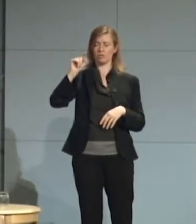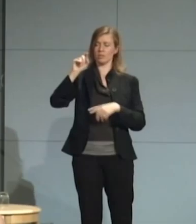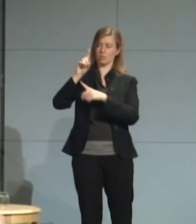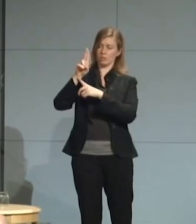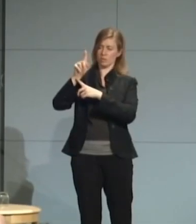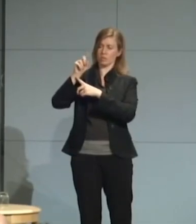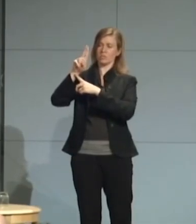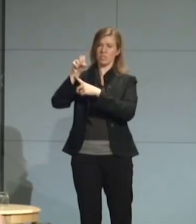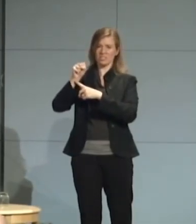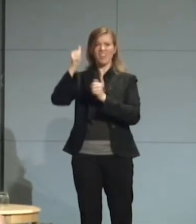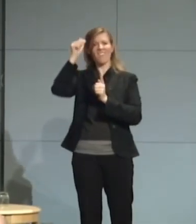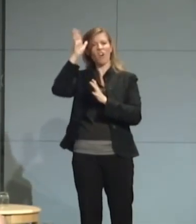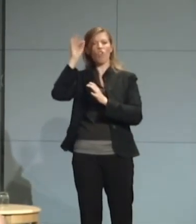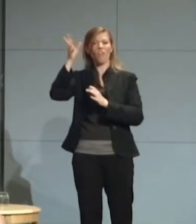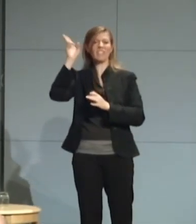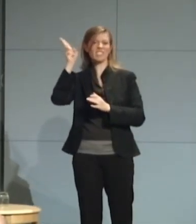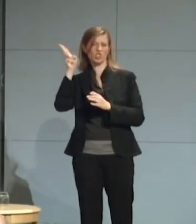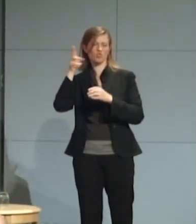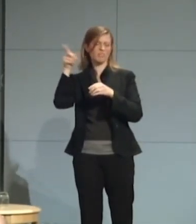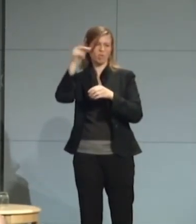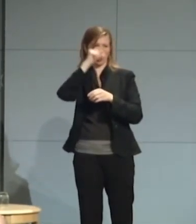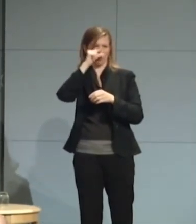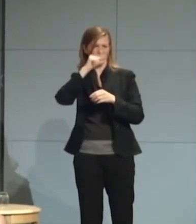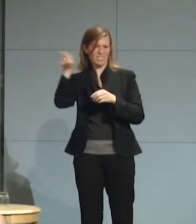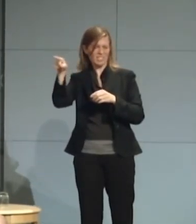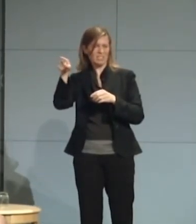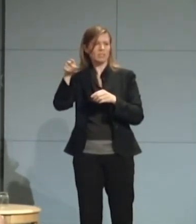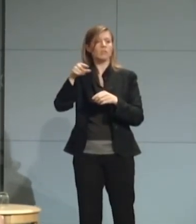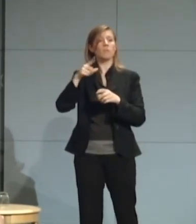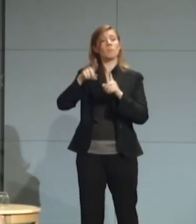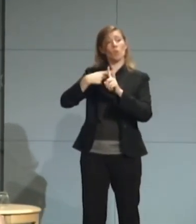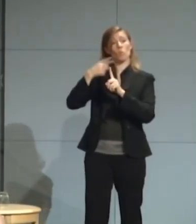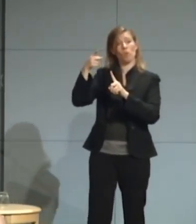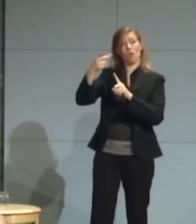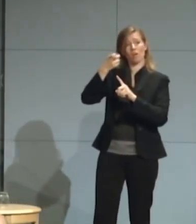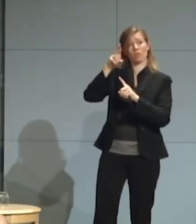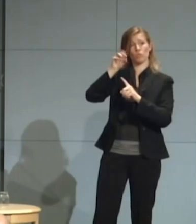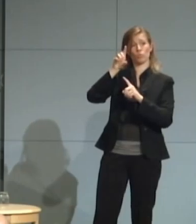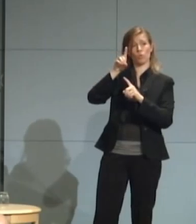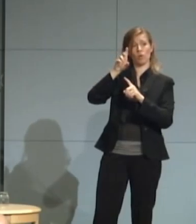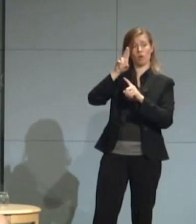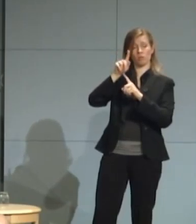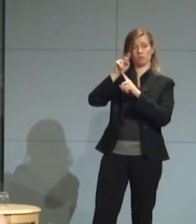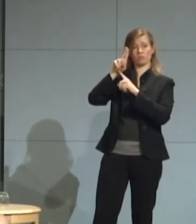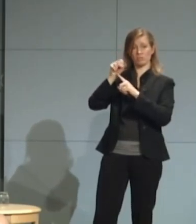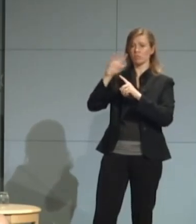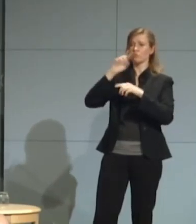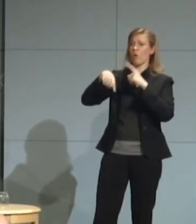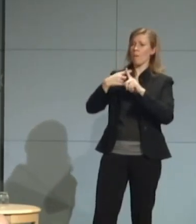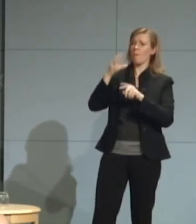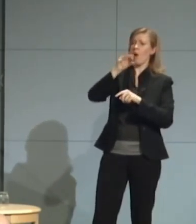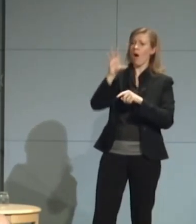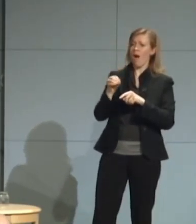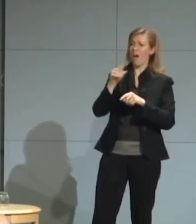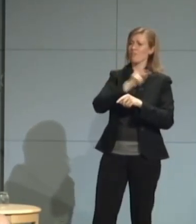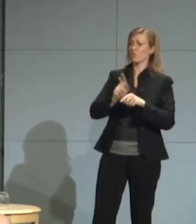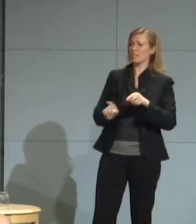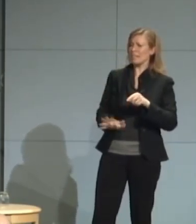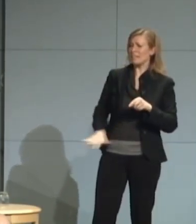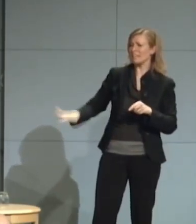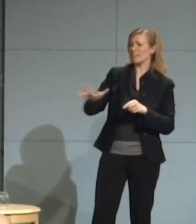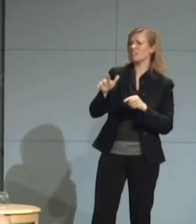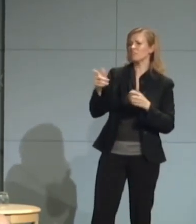are inferior and these people over here are superior. So after a while, several generations of that, right, where